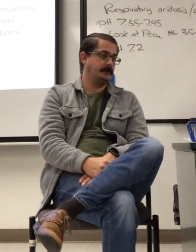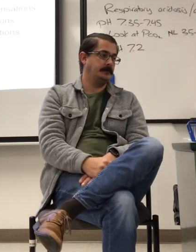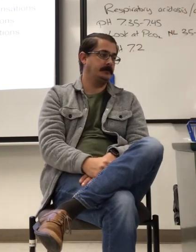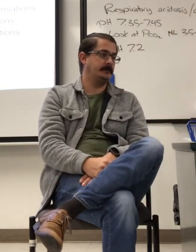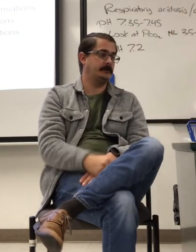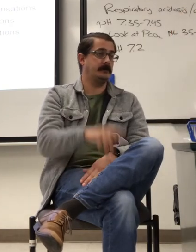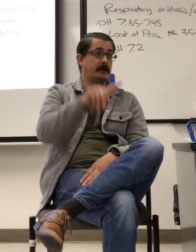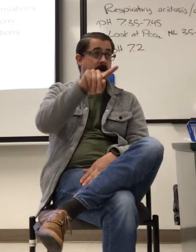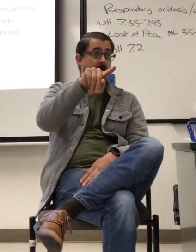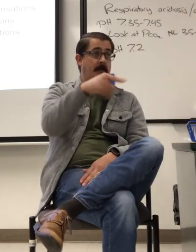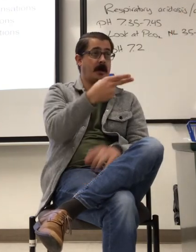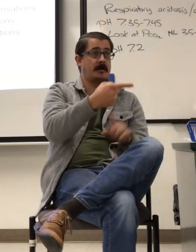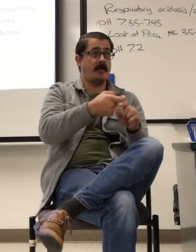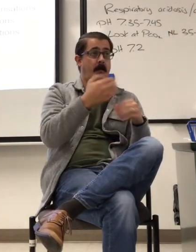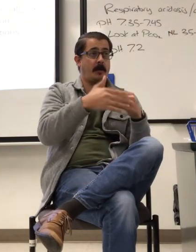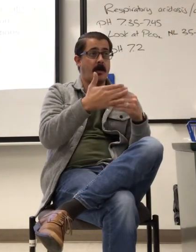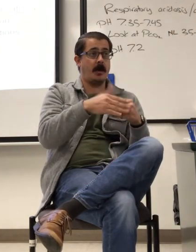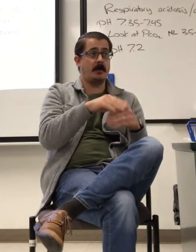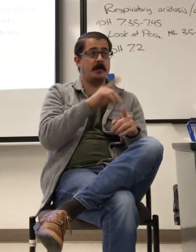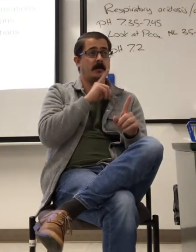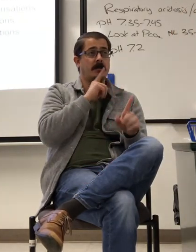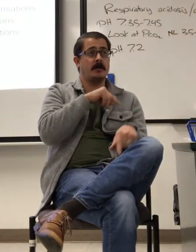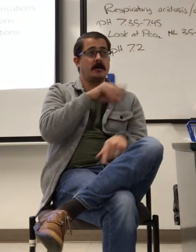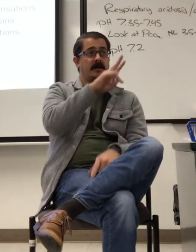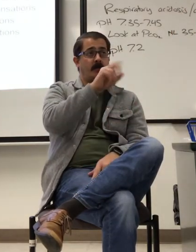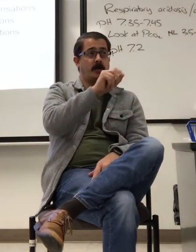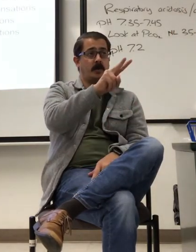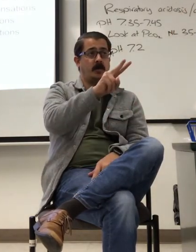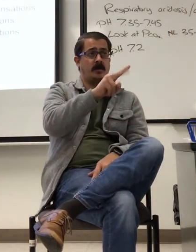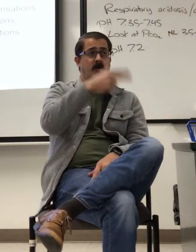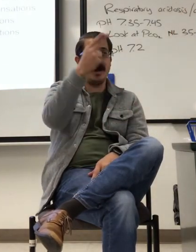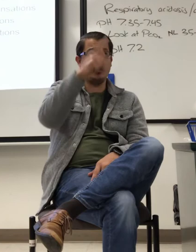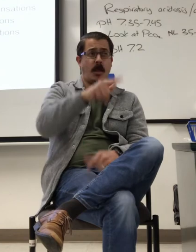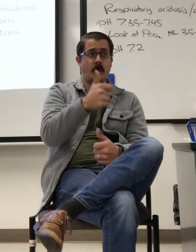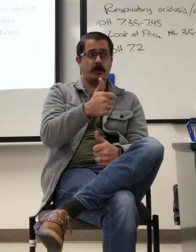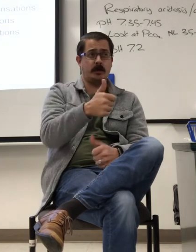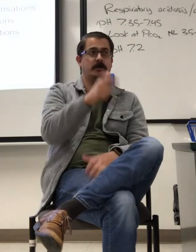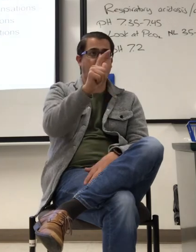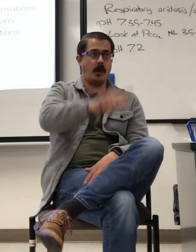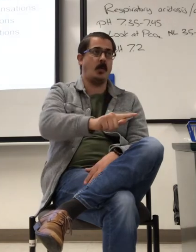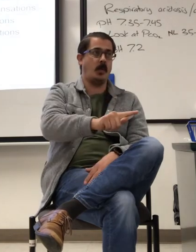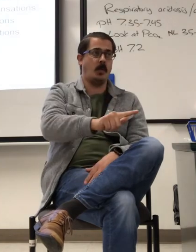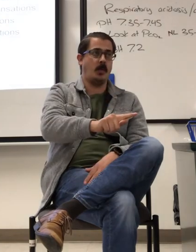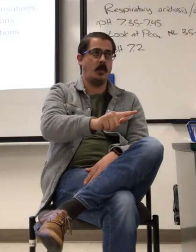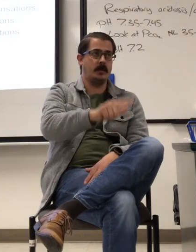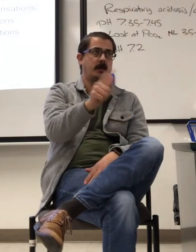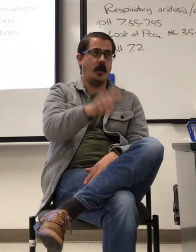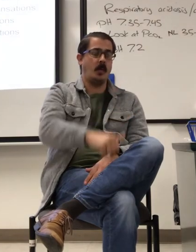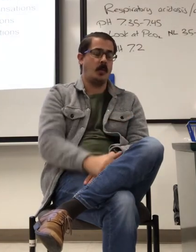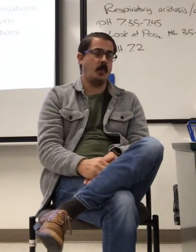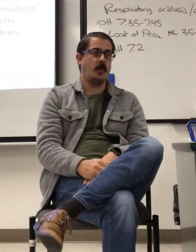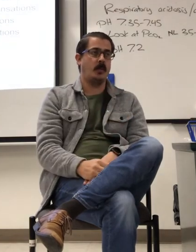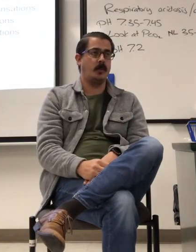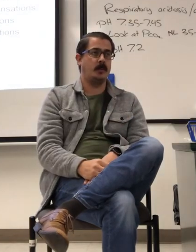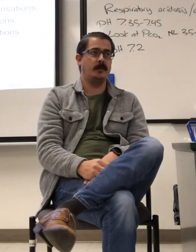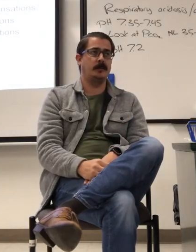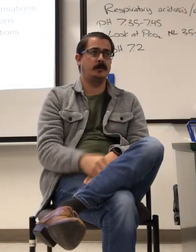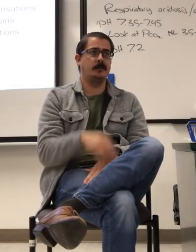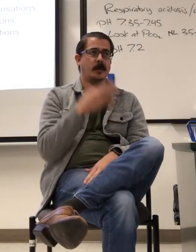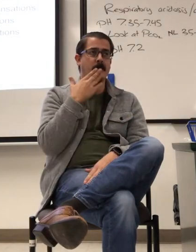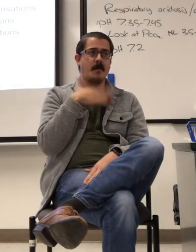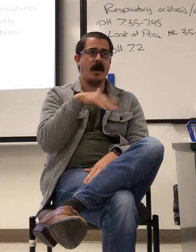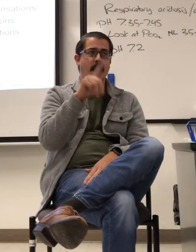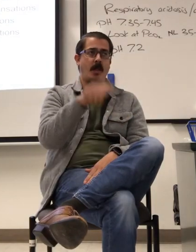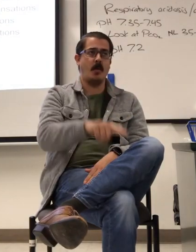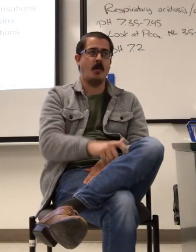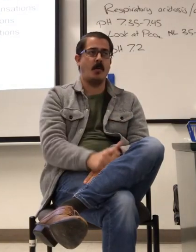of the blood comes back 7.2, is that too high or too low? It's too low. And let's